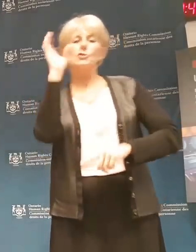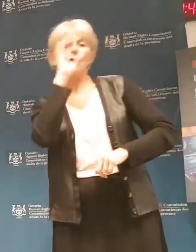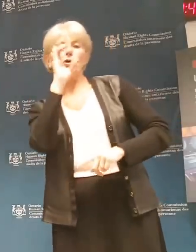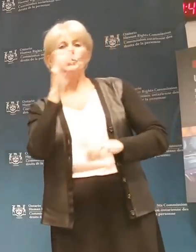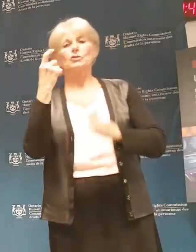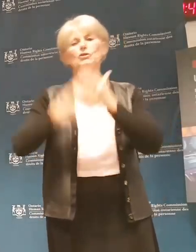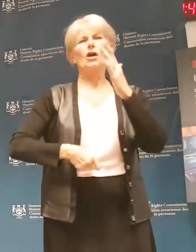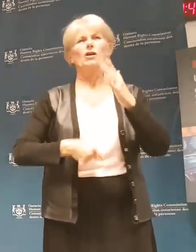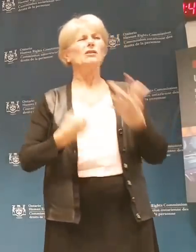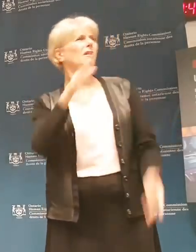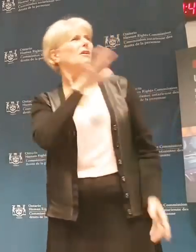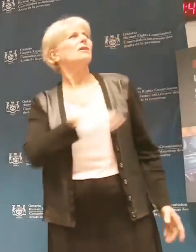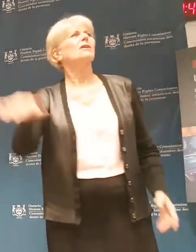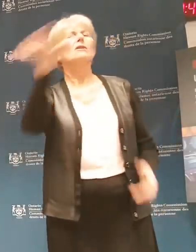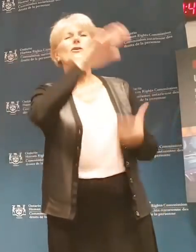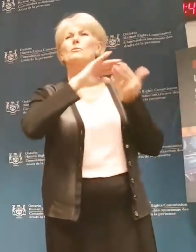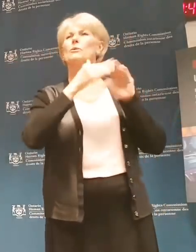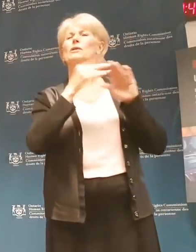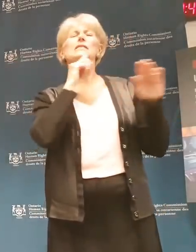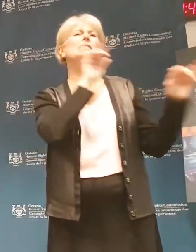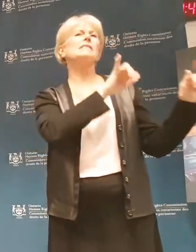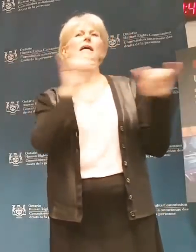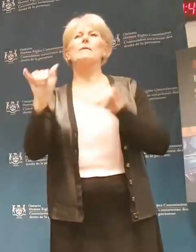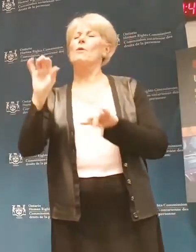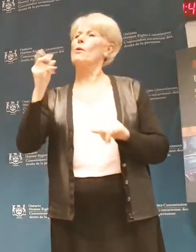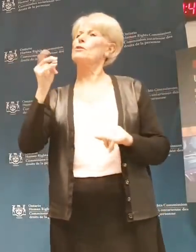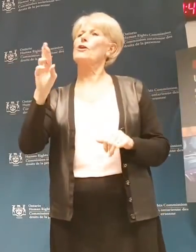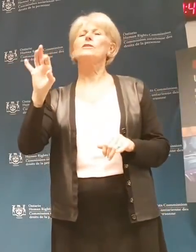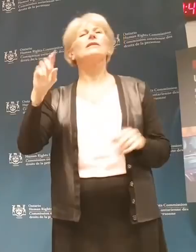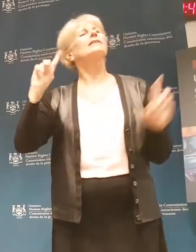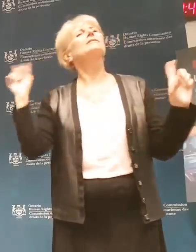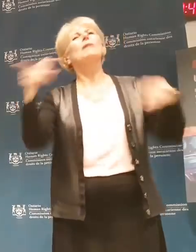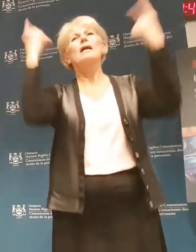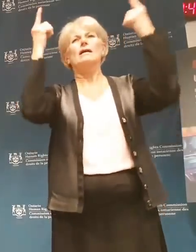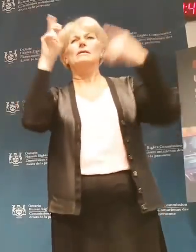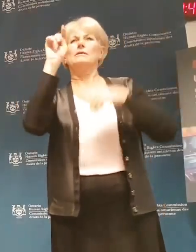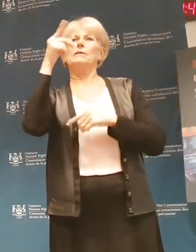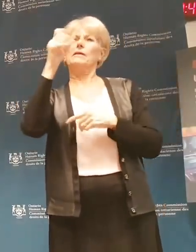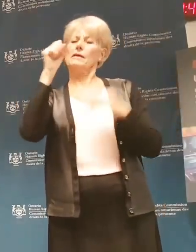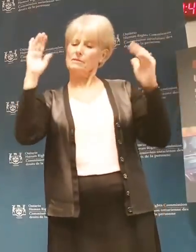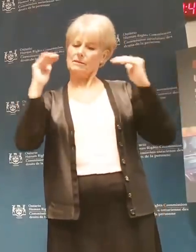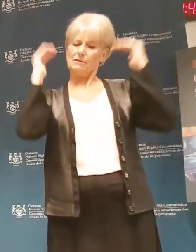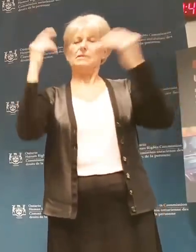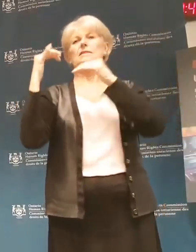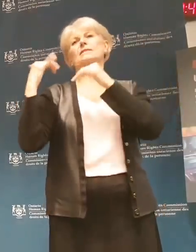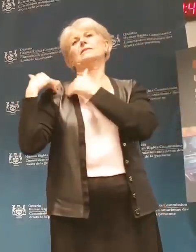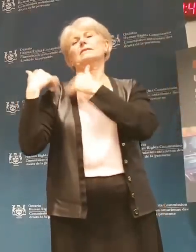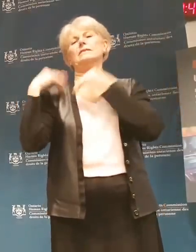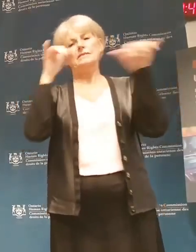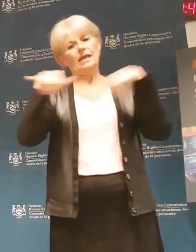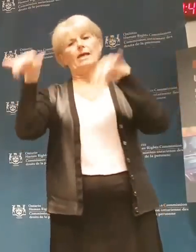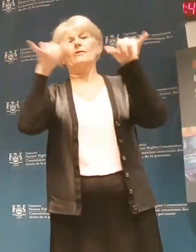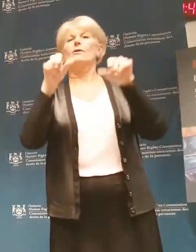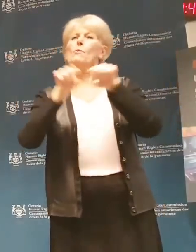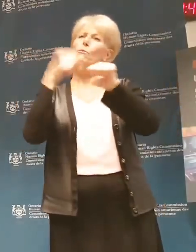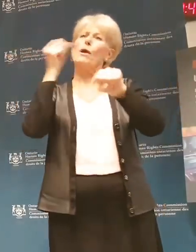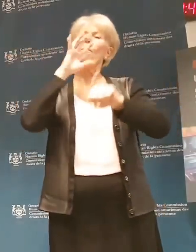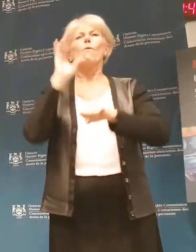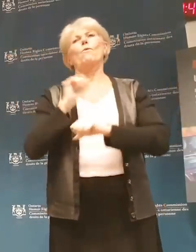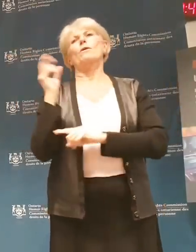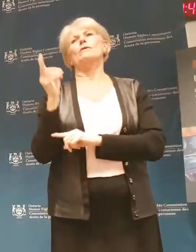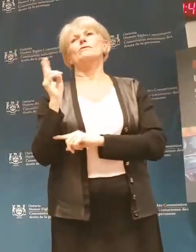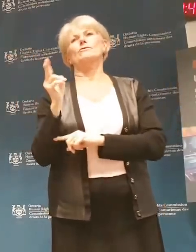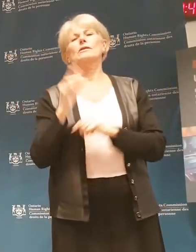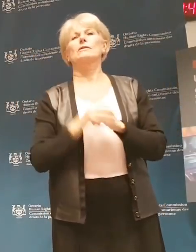Communities across Toronto echo the Commission's call for the police to hold themselves to higher standards and practices that might break with the histories that we've marked in this